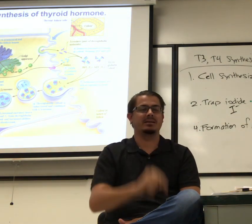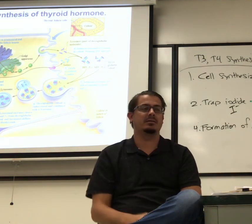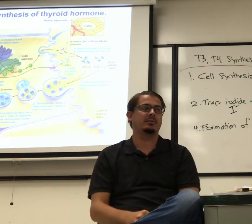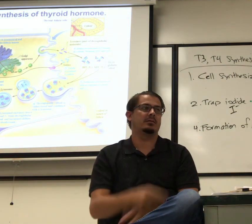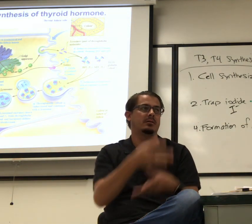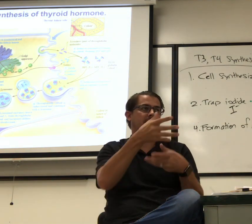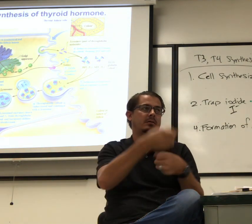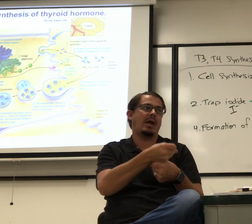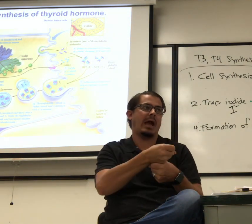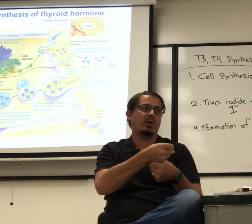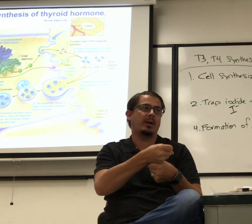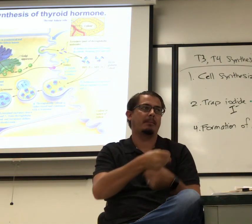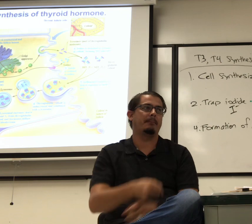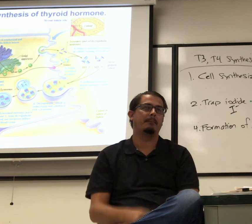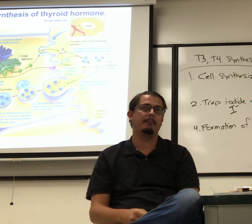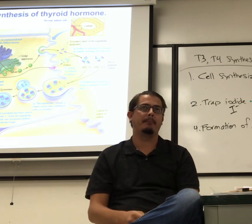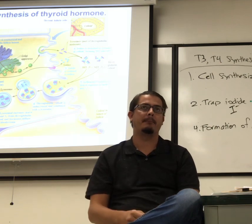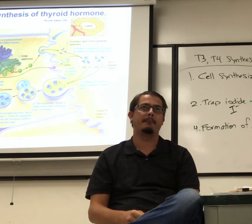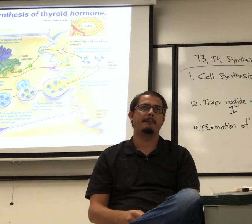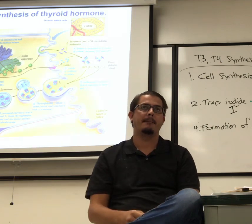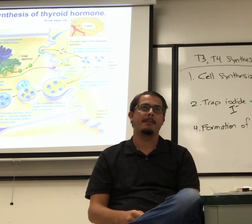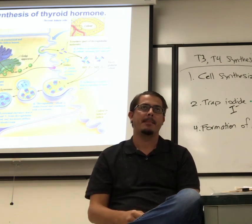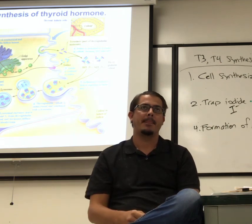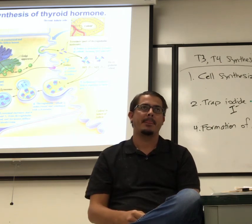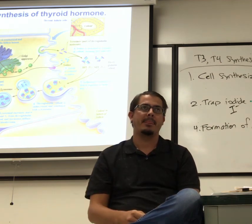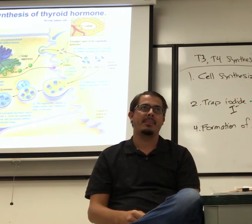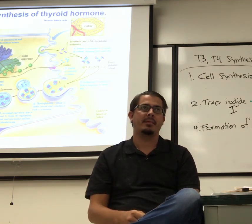There's a MIT, and there's a DIT.